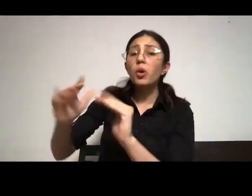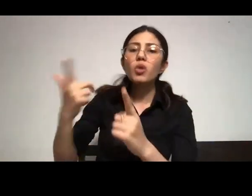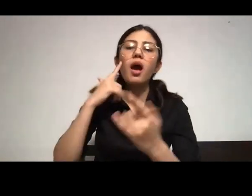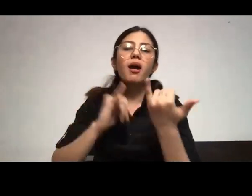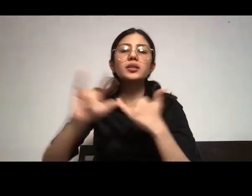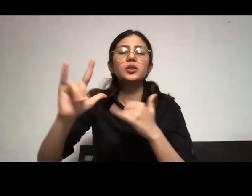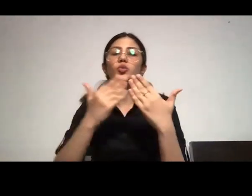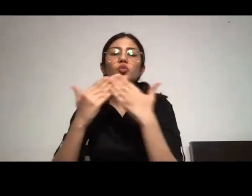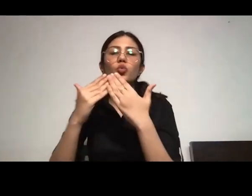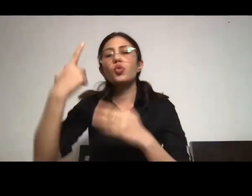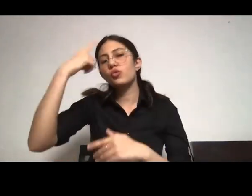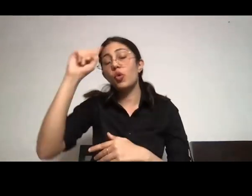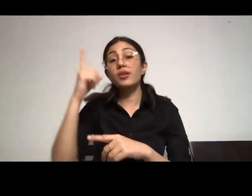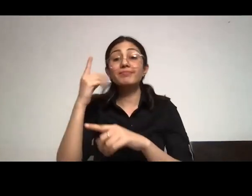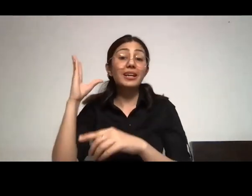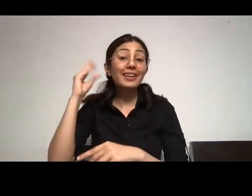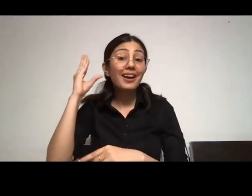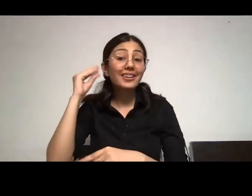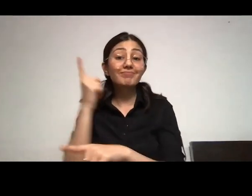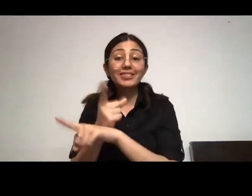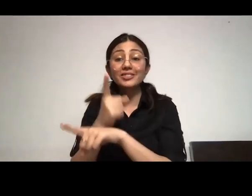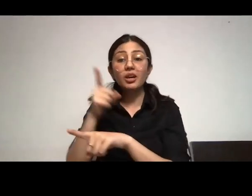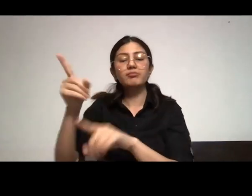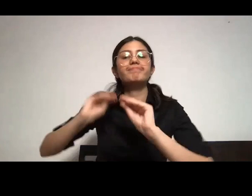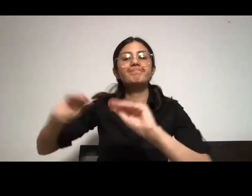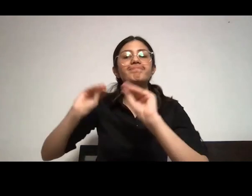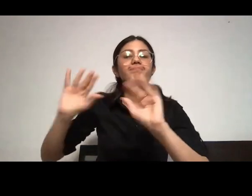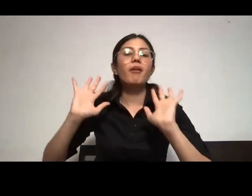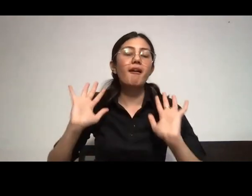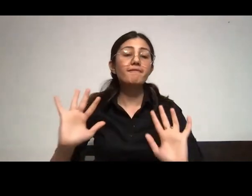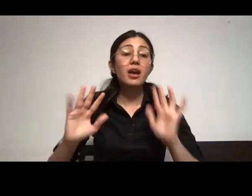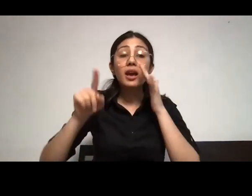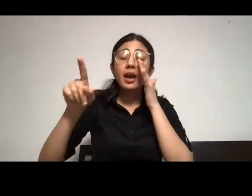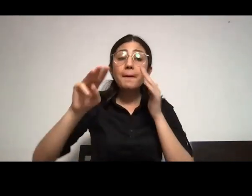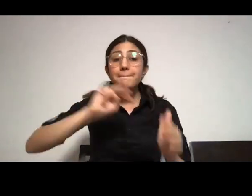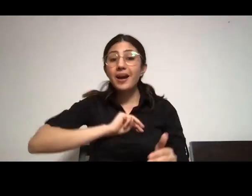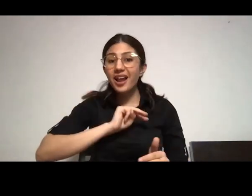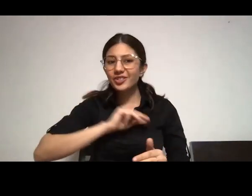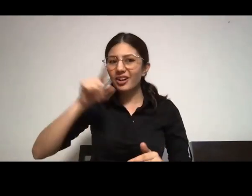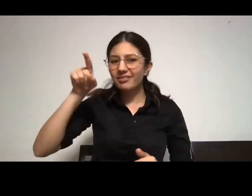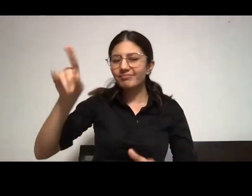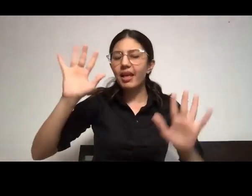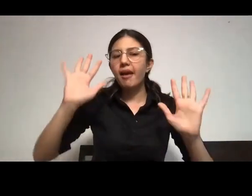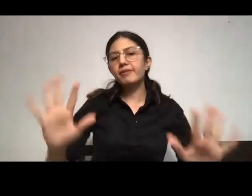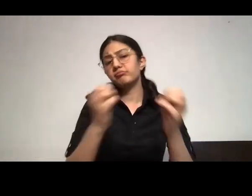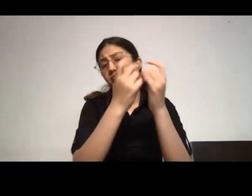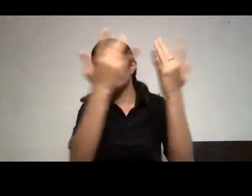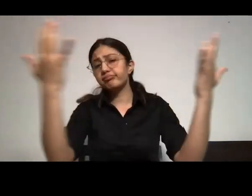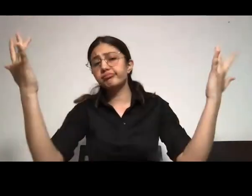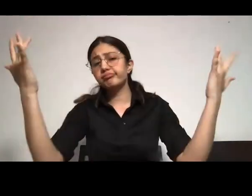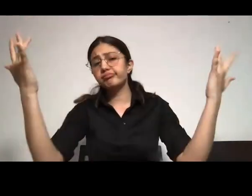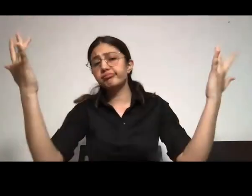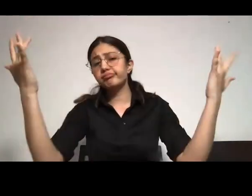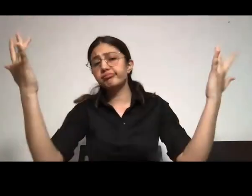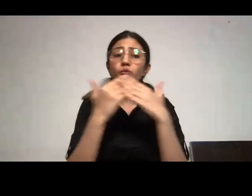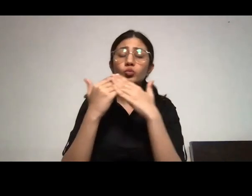their hearing teachers, because especially in Maharashtra, where there is a number of deaf schools